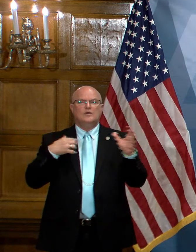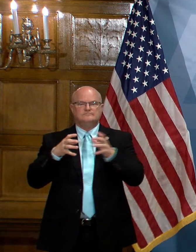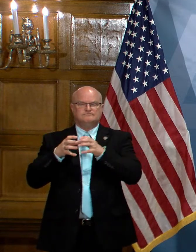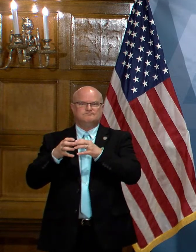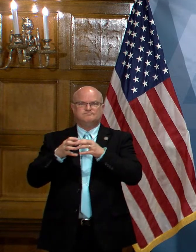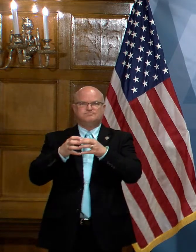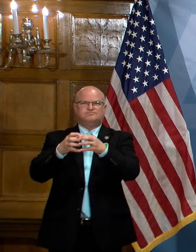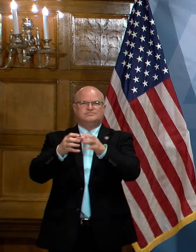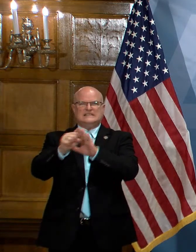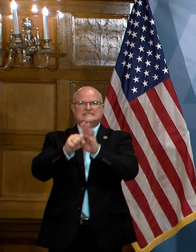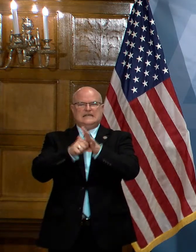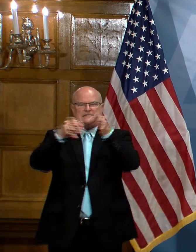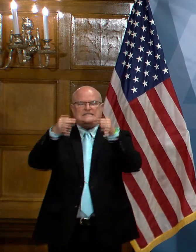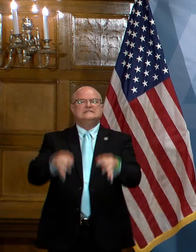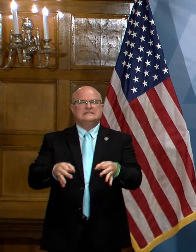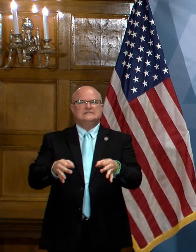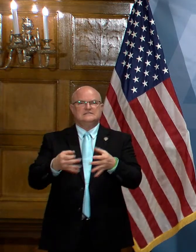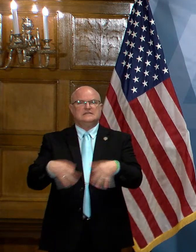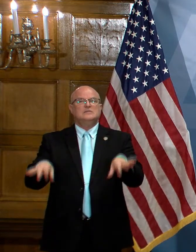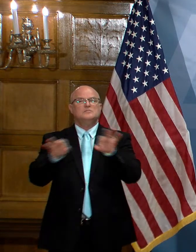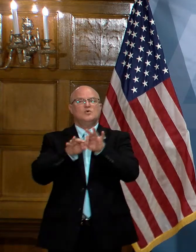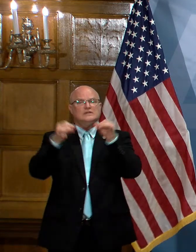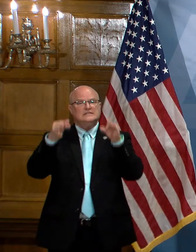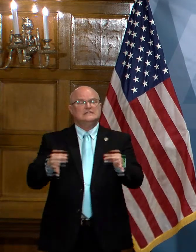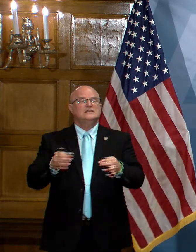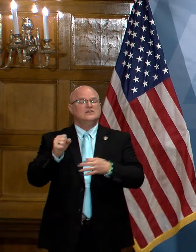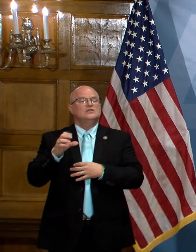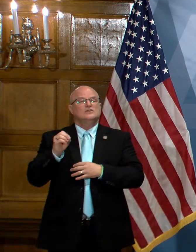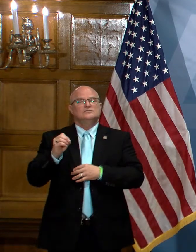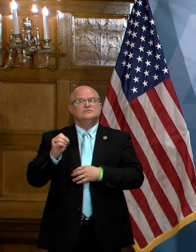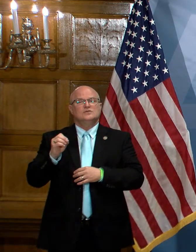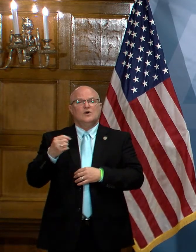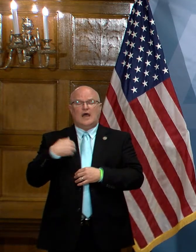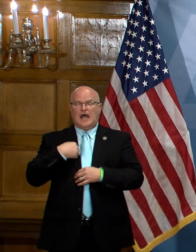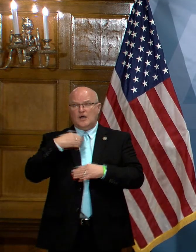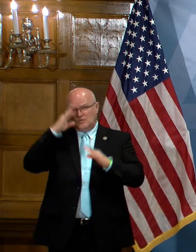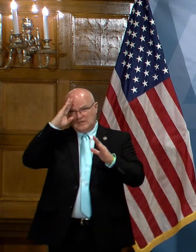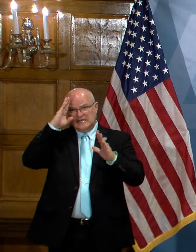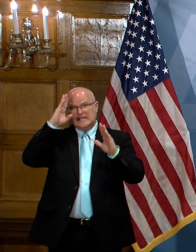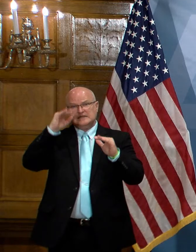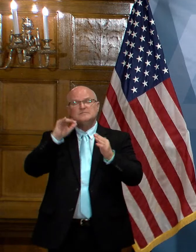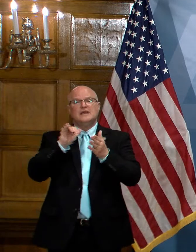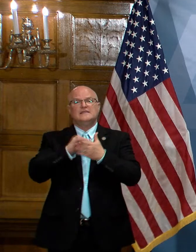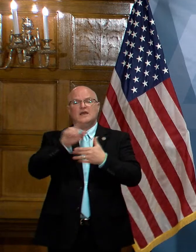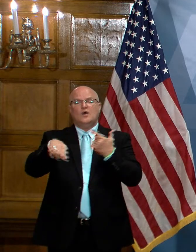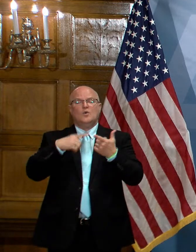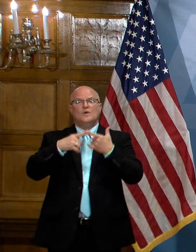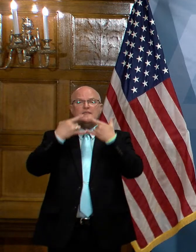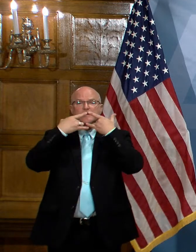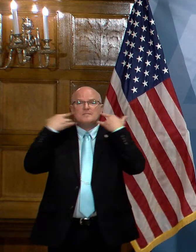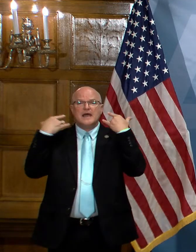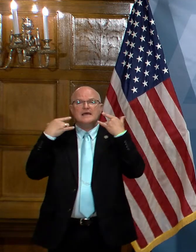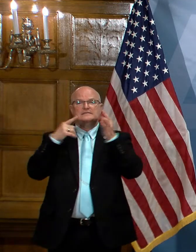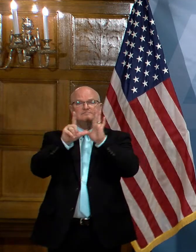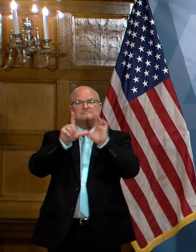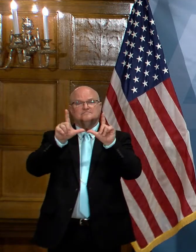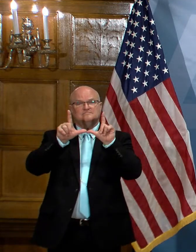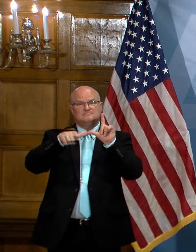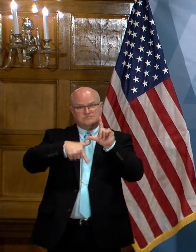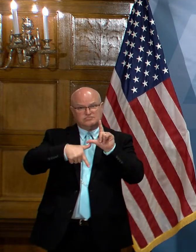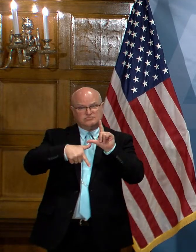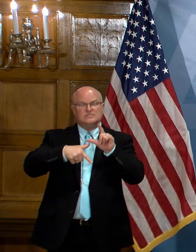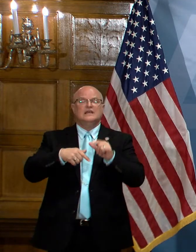as a state on significant issues, and so I would expect when we lift the mask mandate